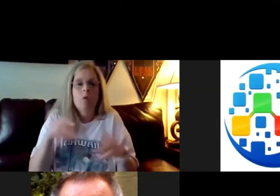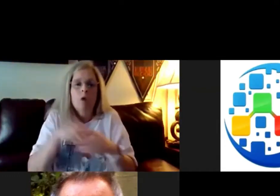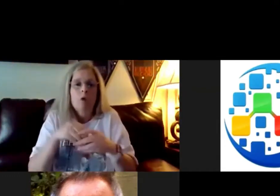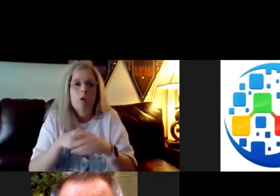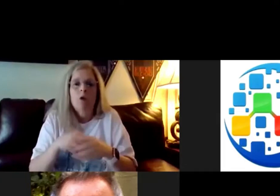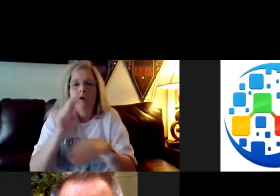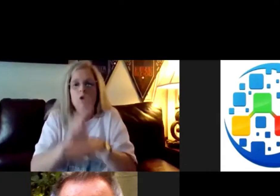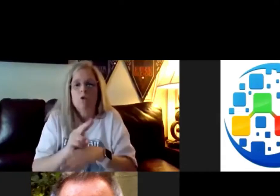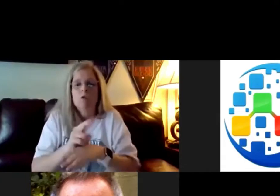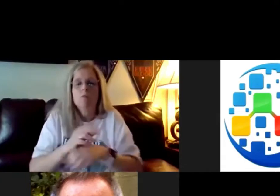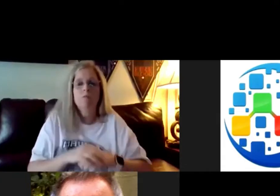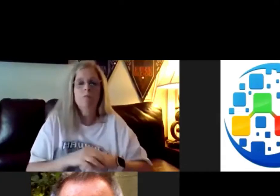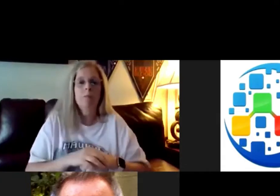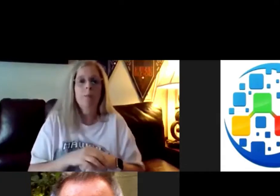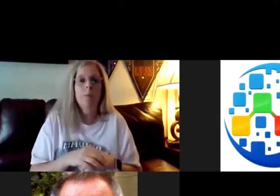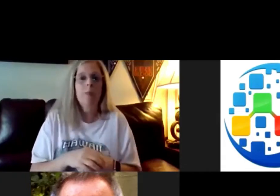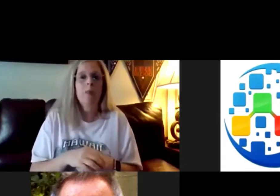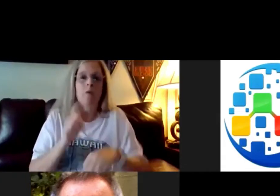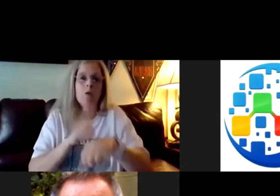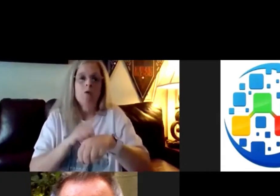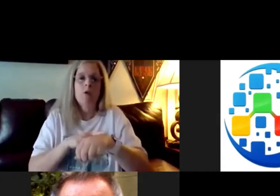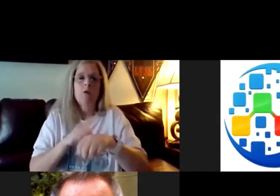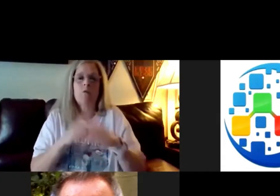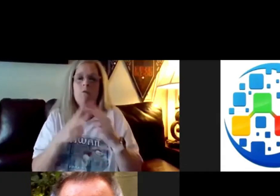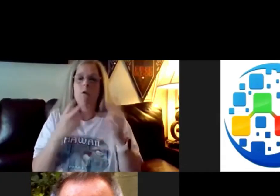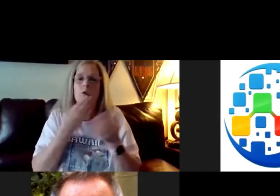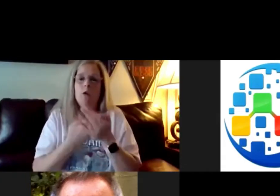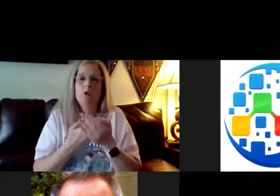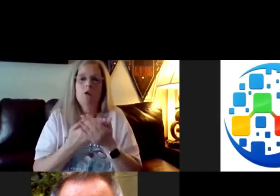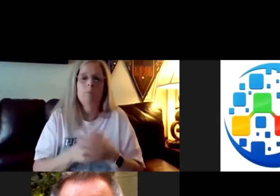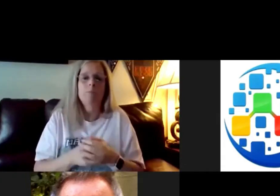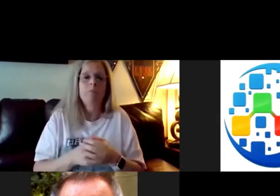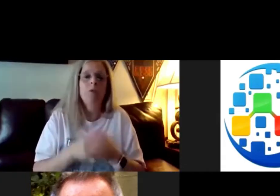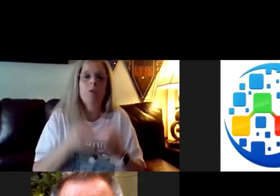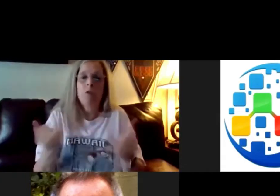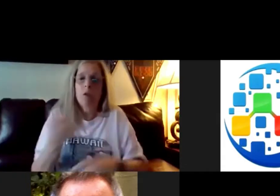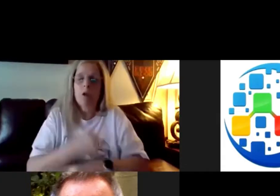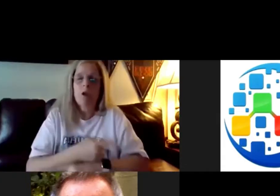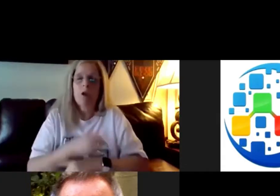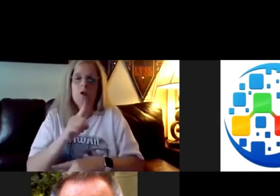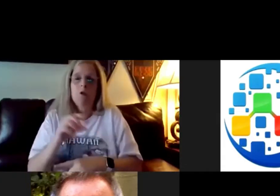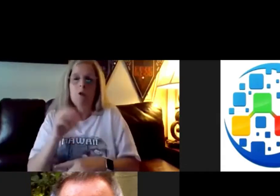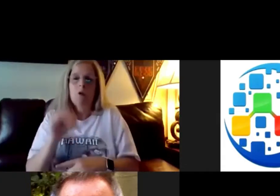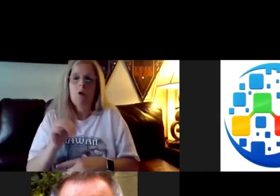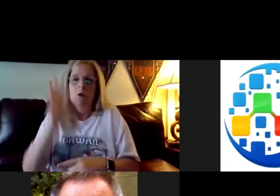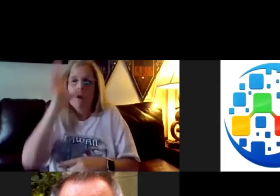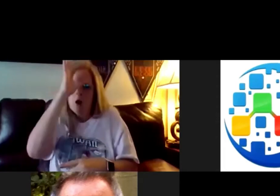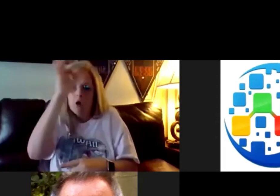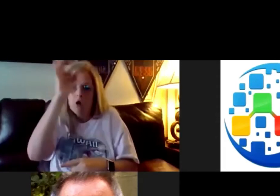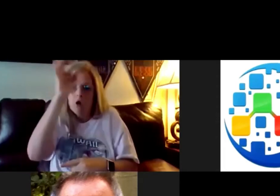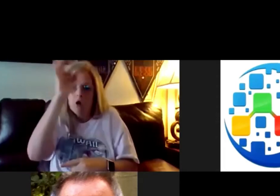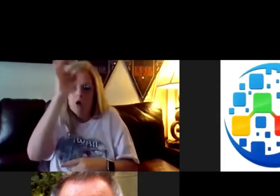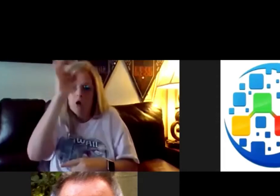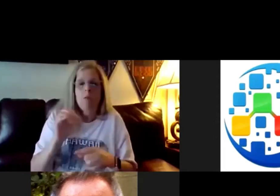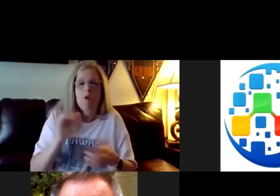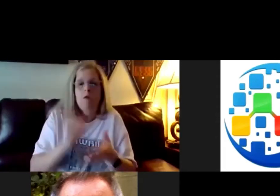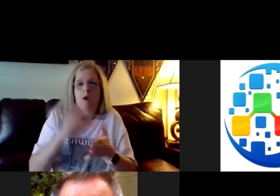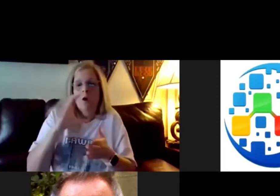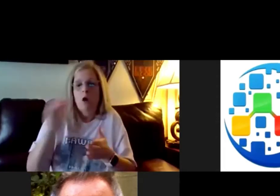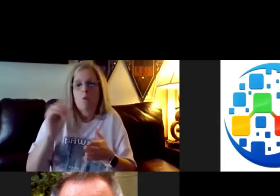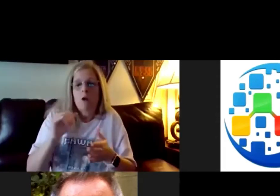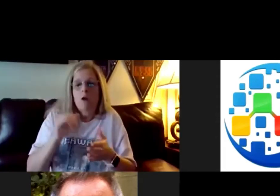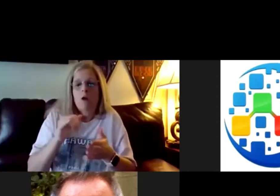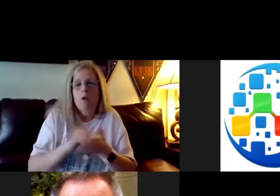it. And of course, their timing was very, very good. Today, Zoom is a unicorn company, and that's a company that has a value of